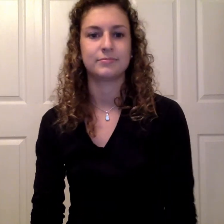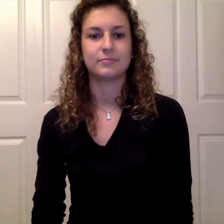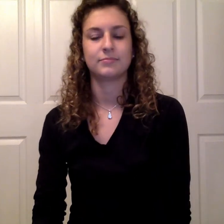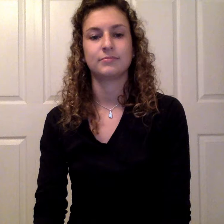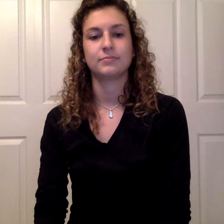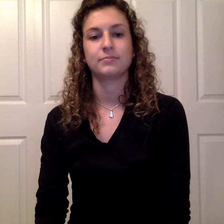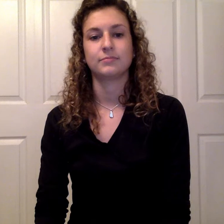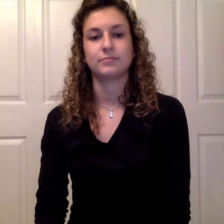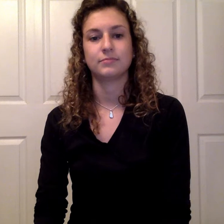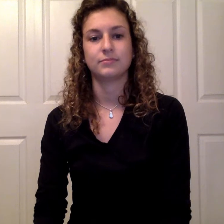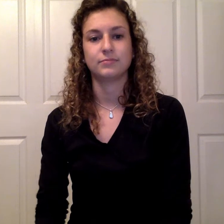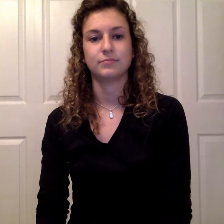trials and tributes growing up.